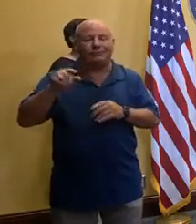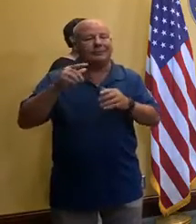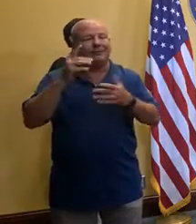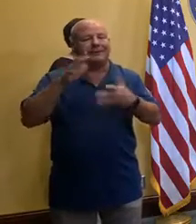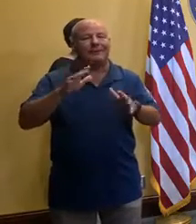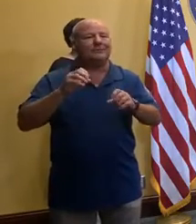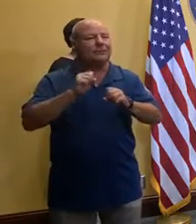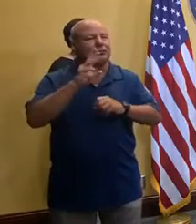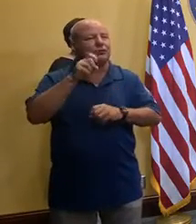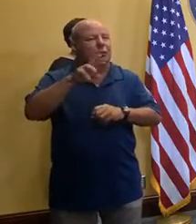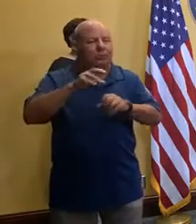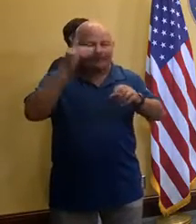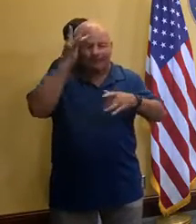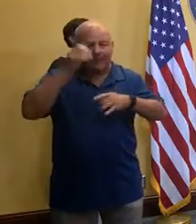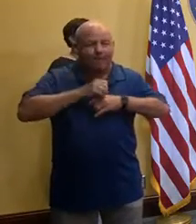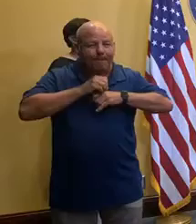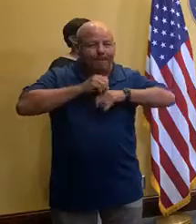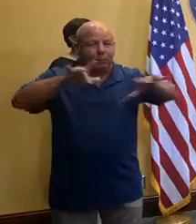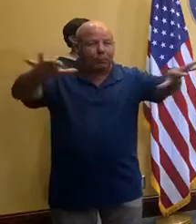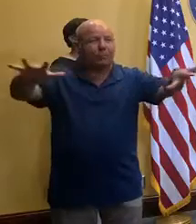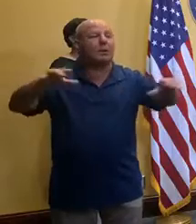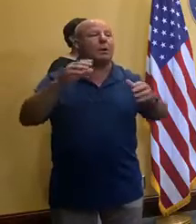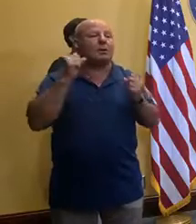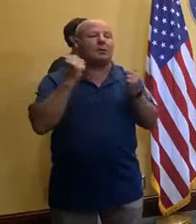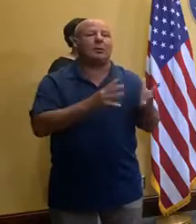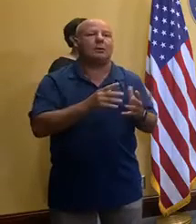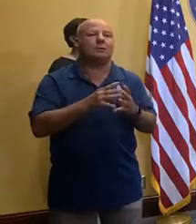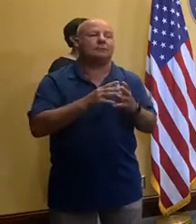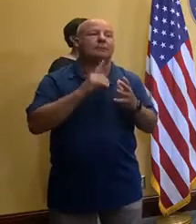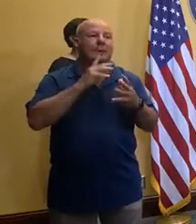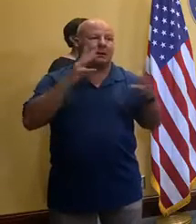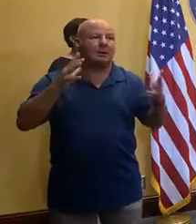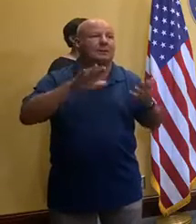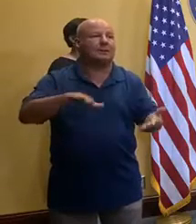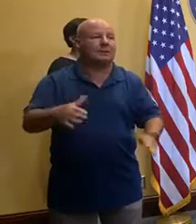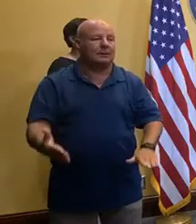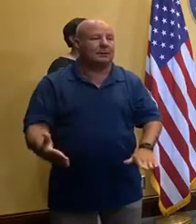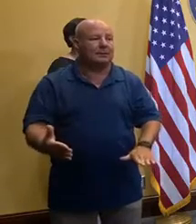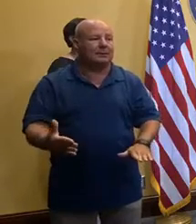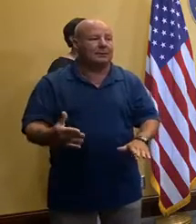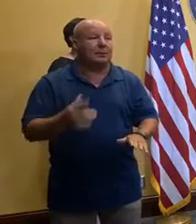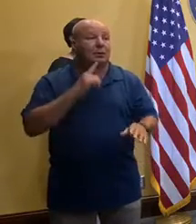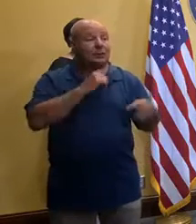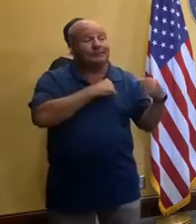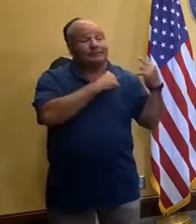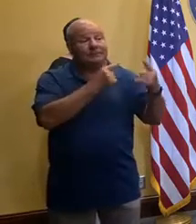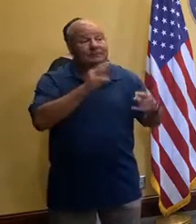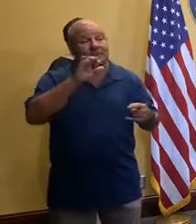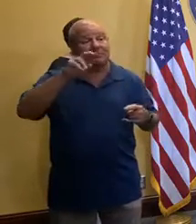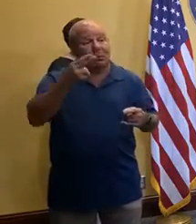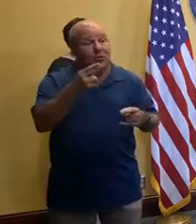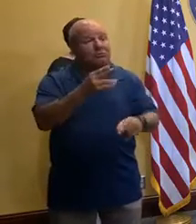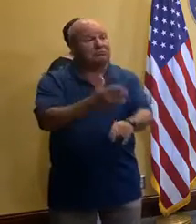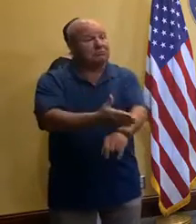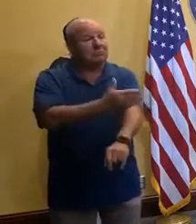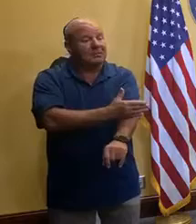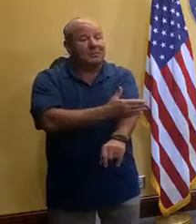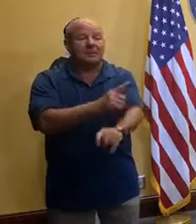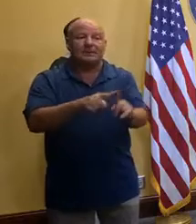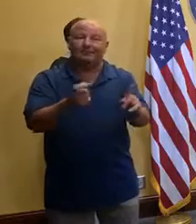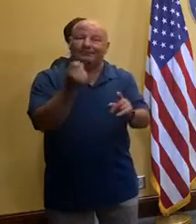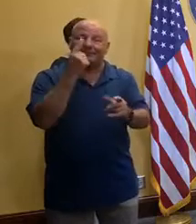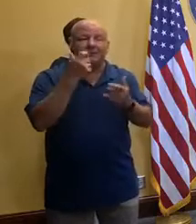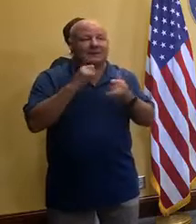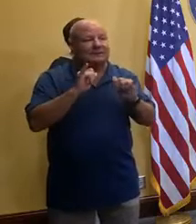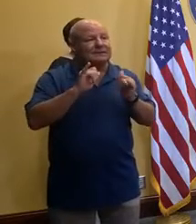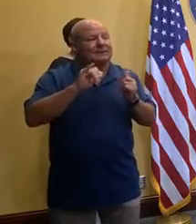have caused significant illness and death. And we have come a long way since March, but we have still lost almost 600